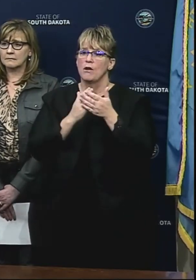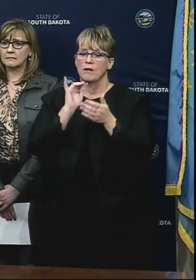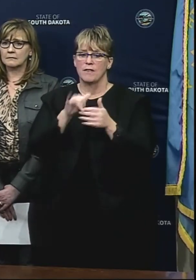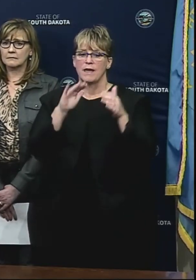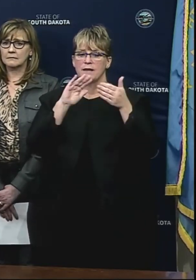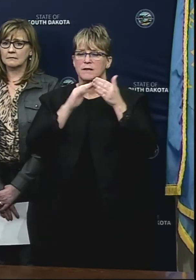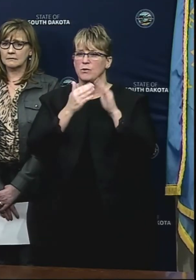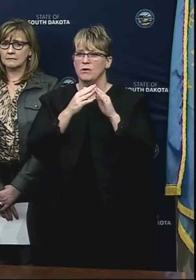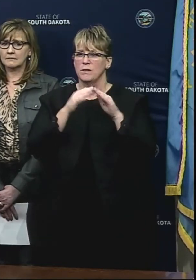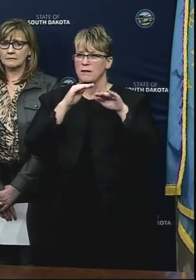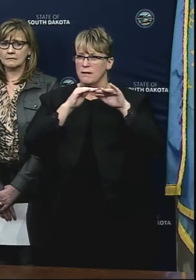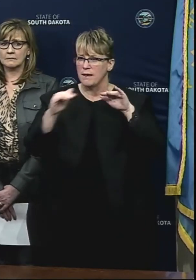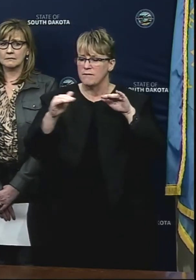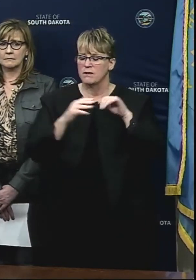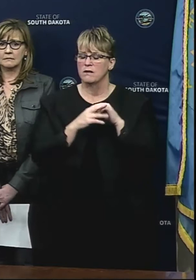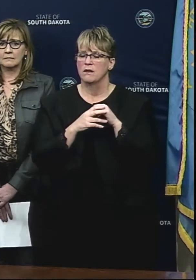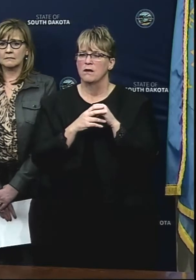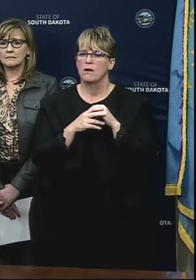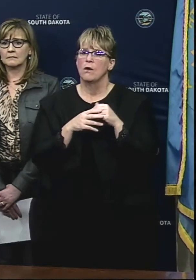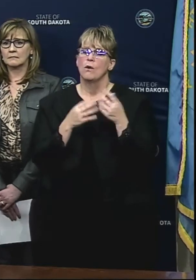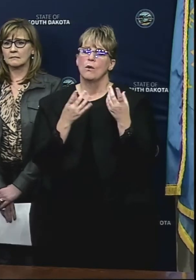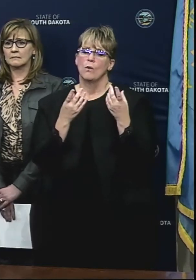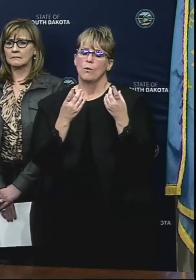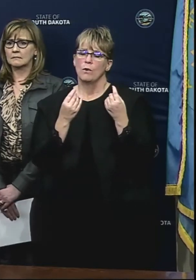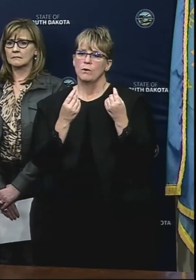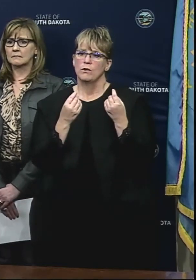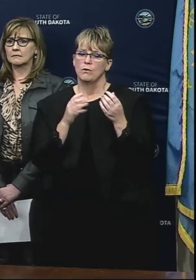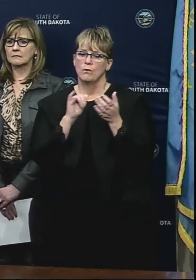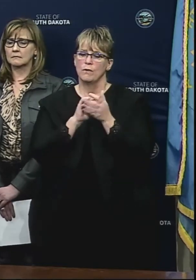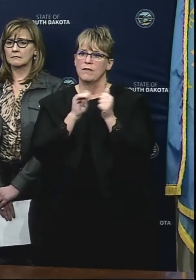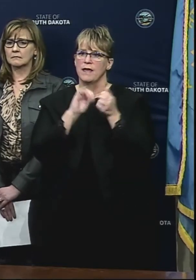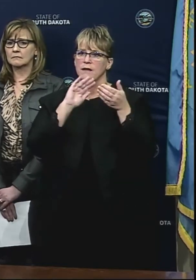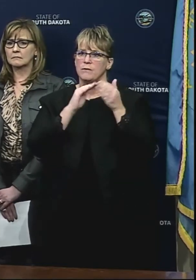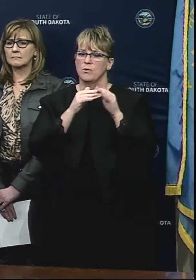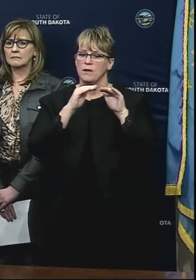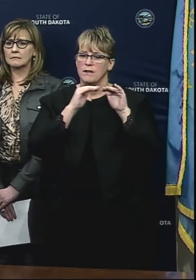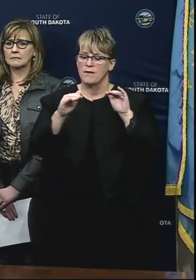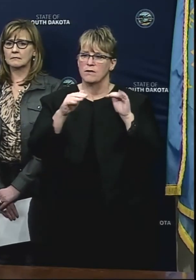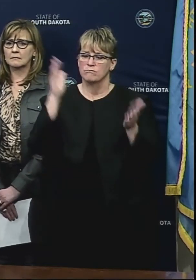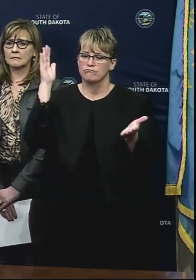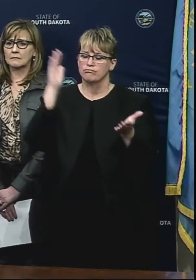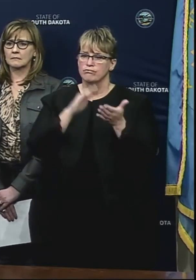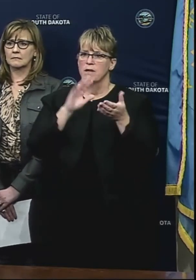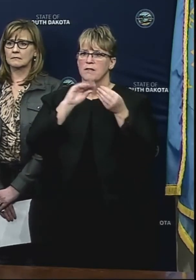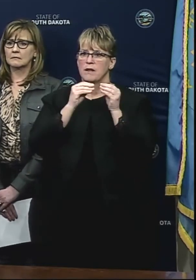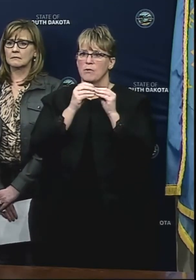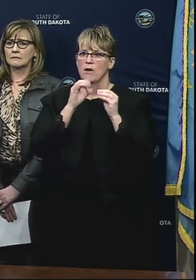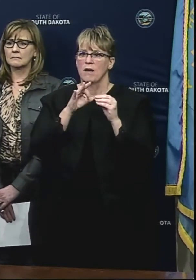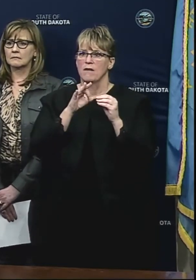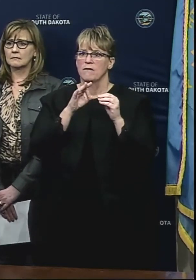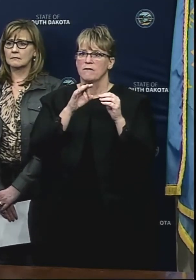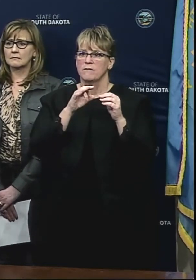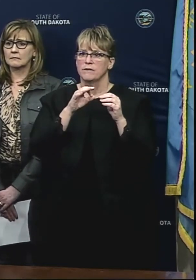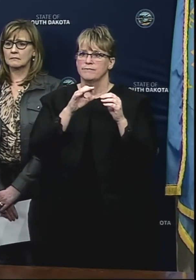community level. So what can we do to decrease the number of contacts that people have through social